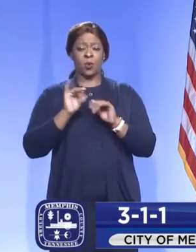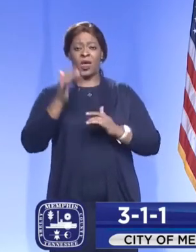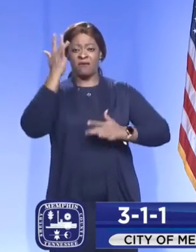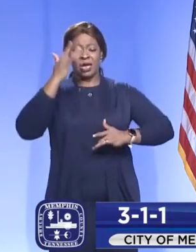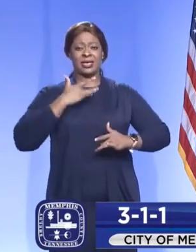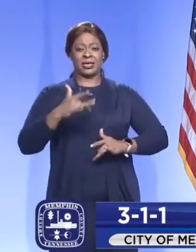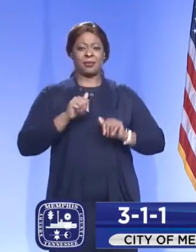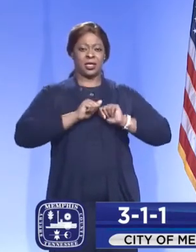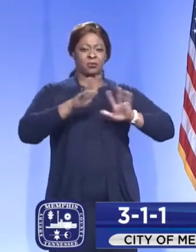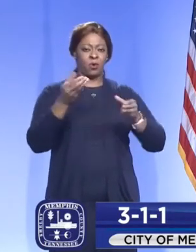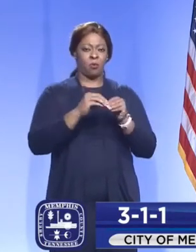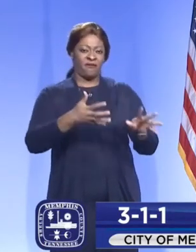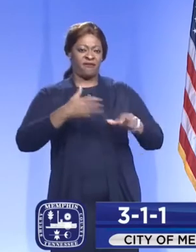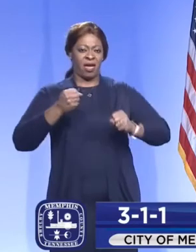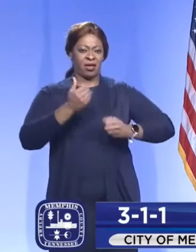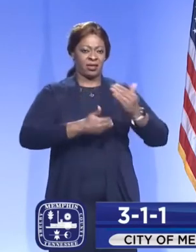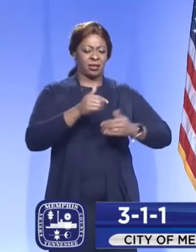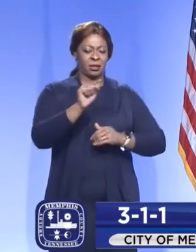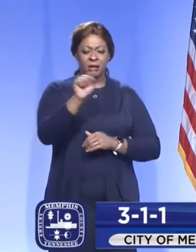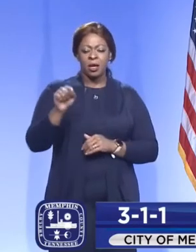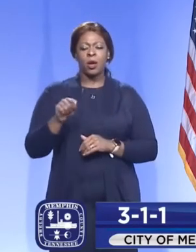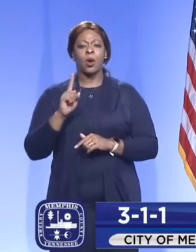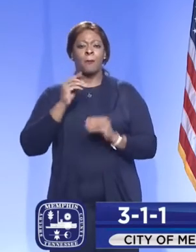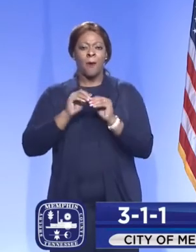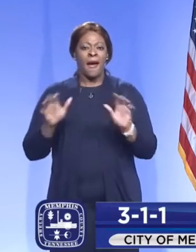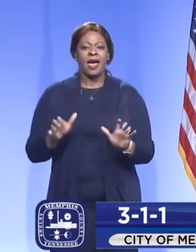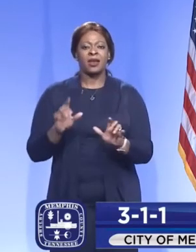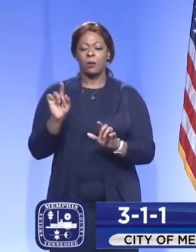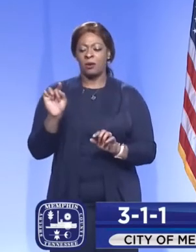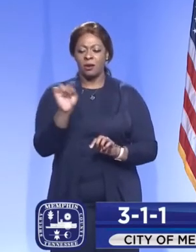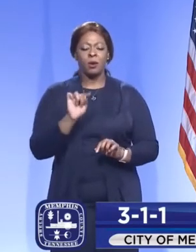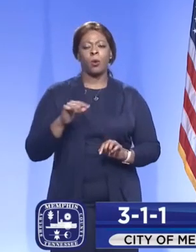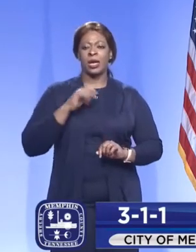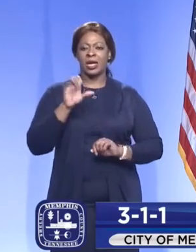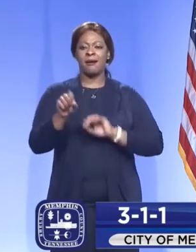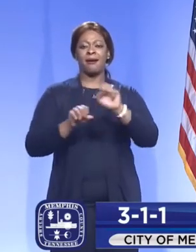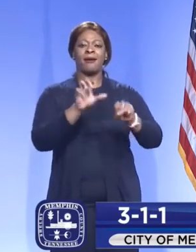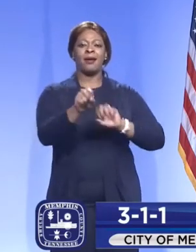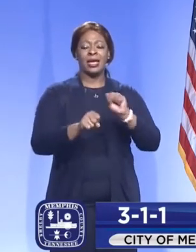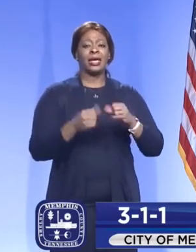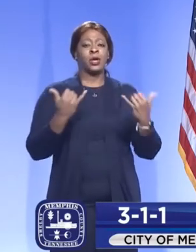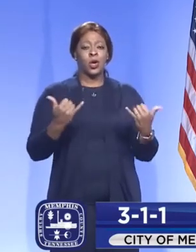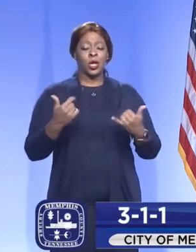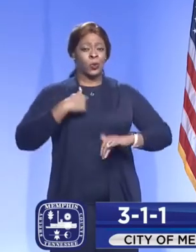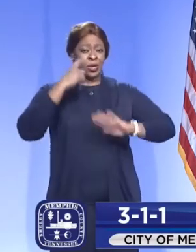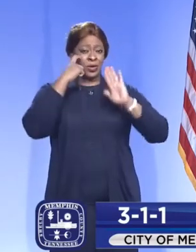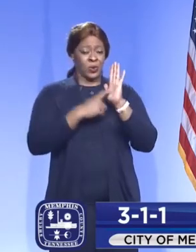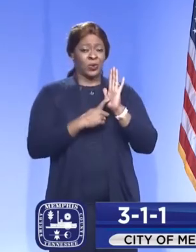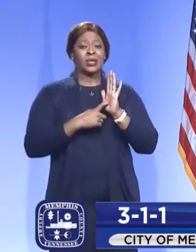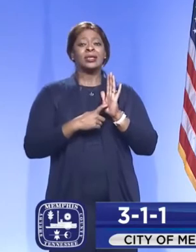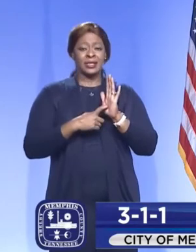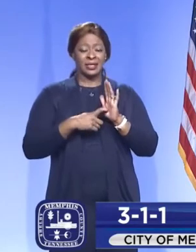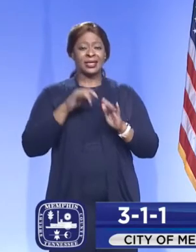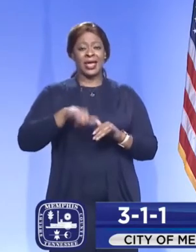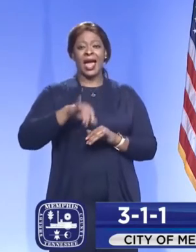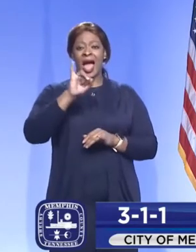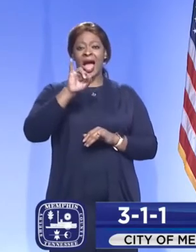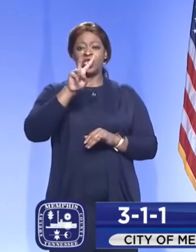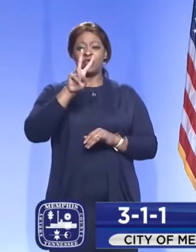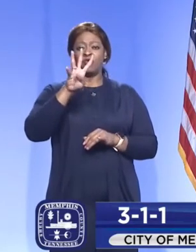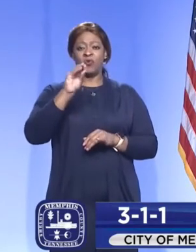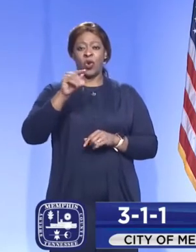distribution, given that level of a sample, 1,500 a day, is a good enough sample